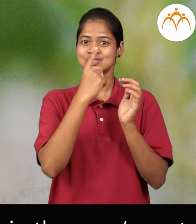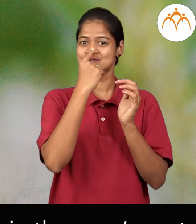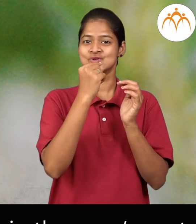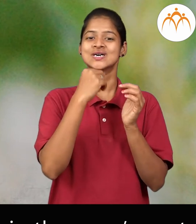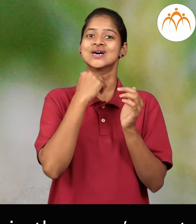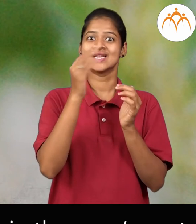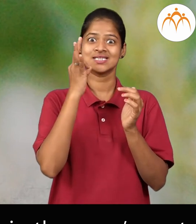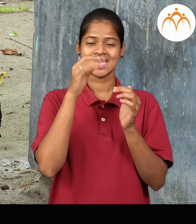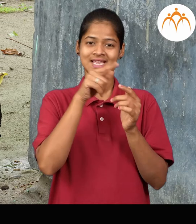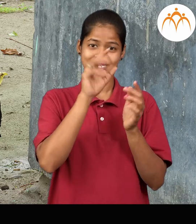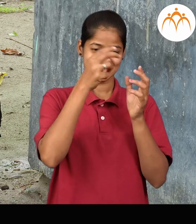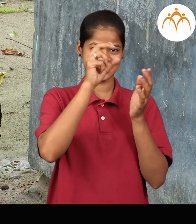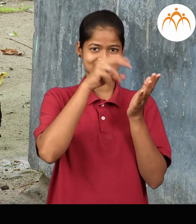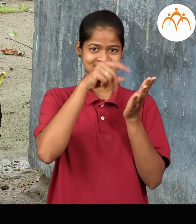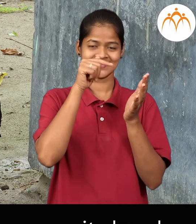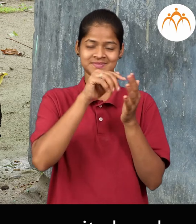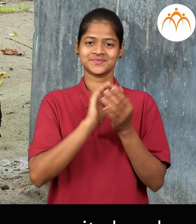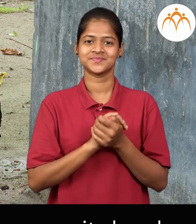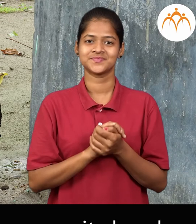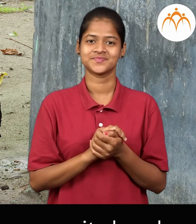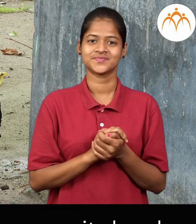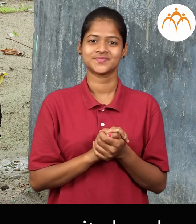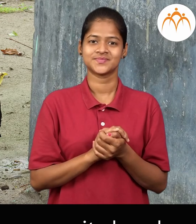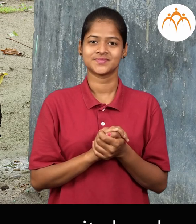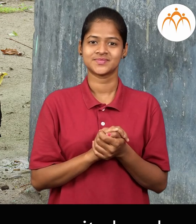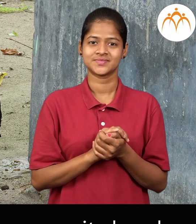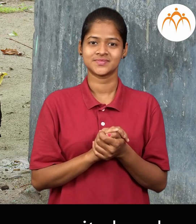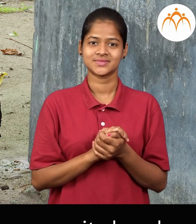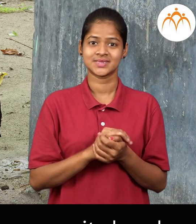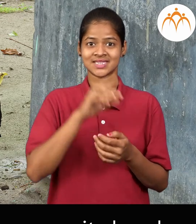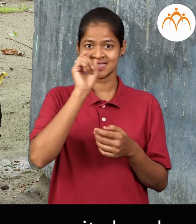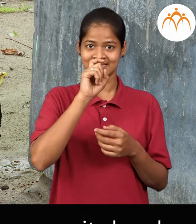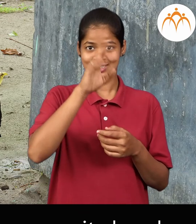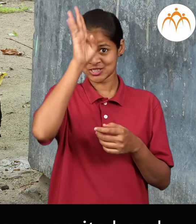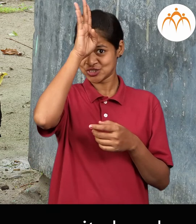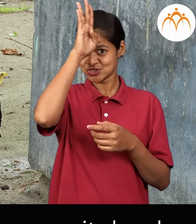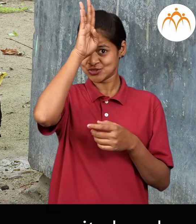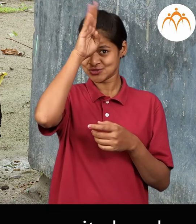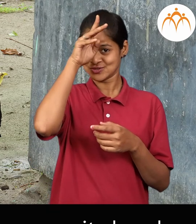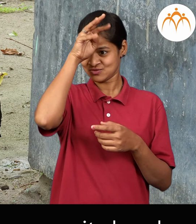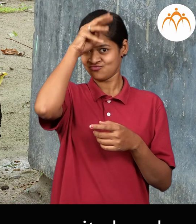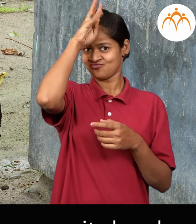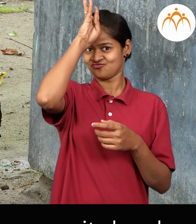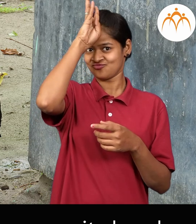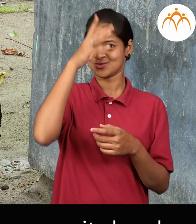Cuck. Cock. Cock has a beautiful crown on its head.